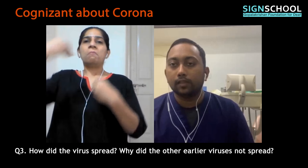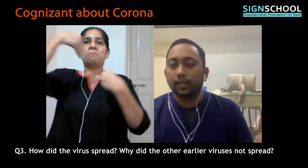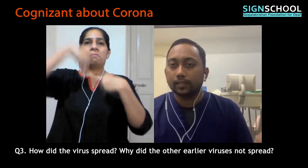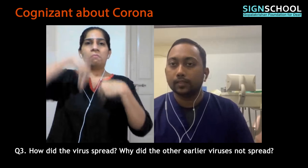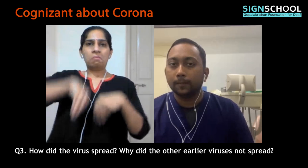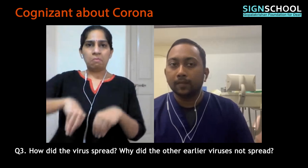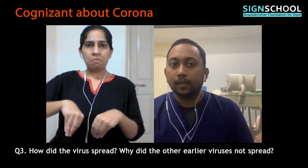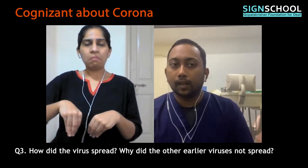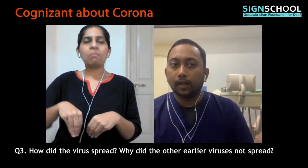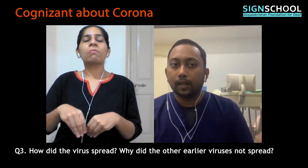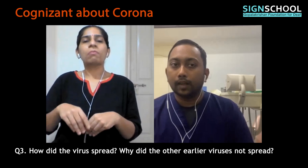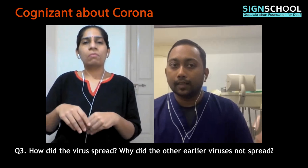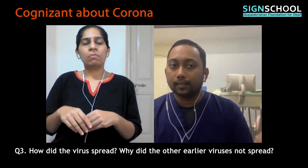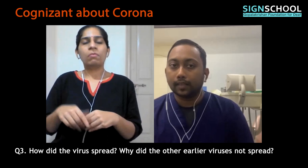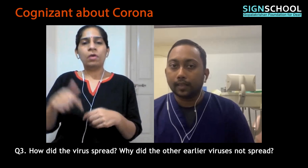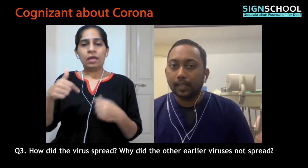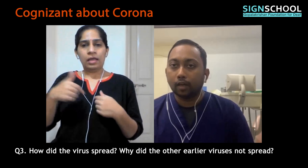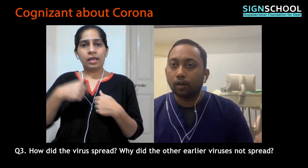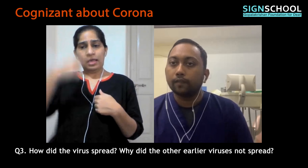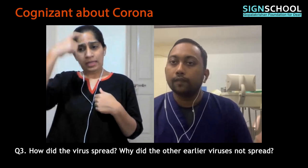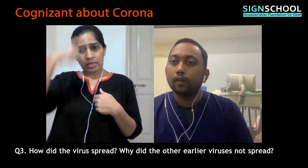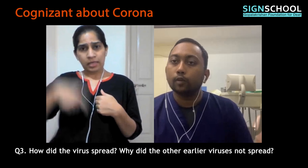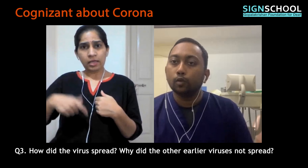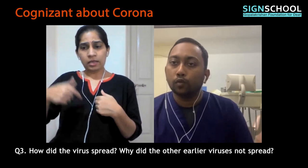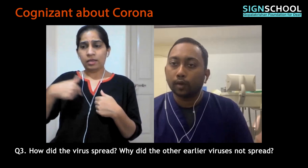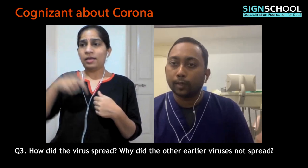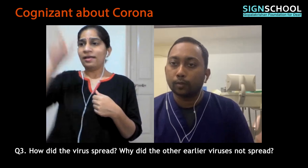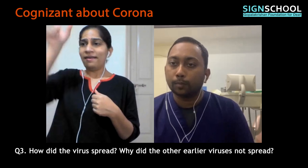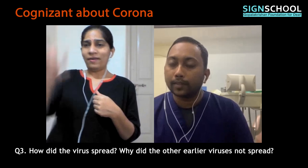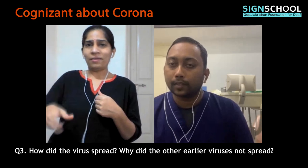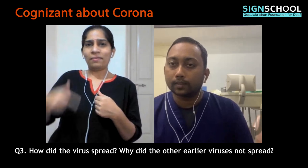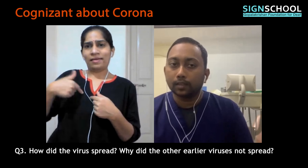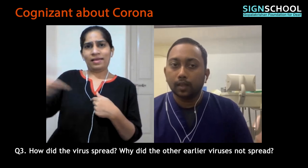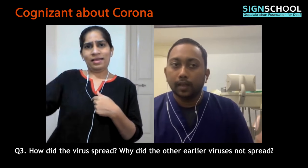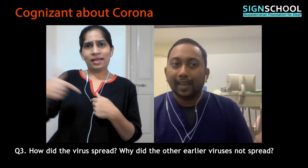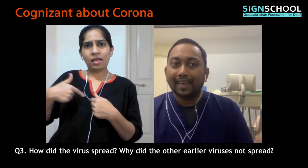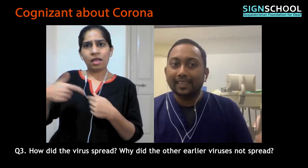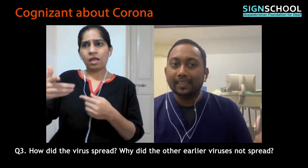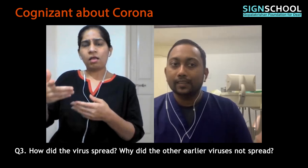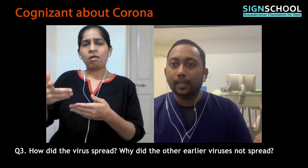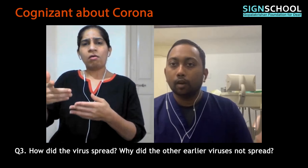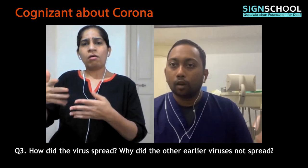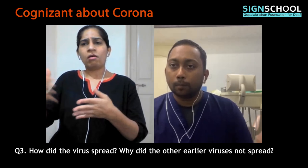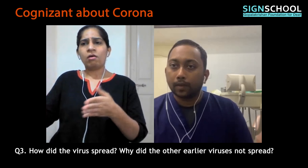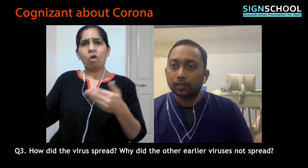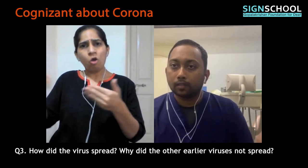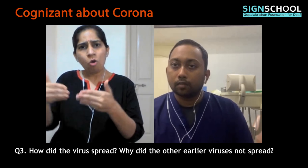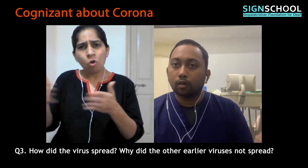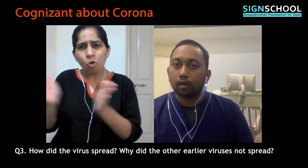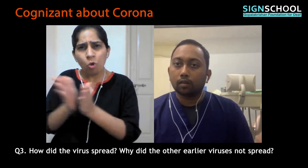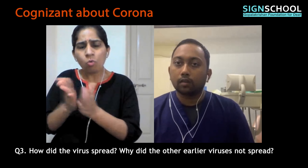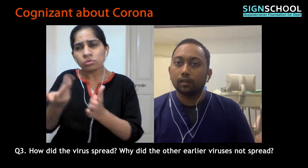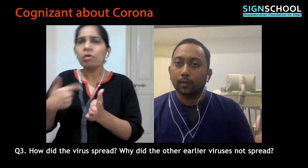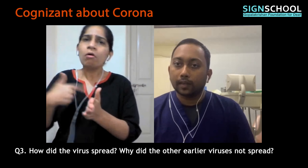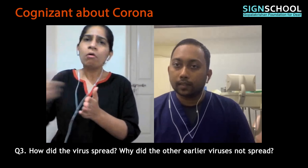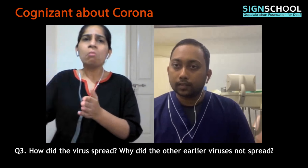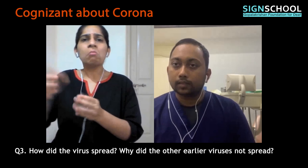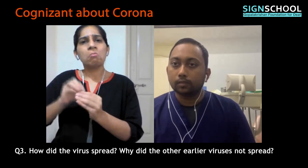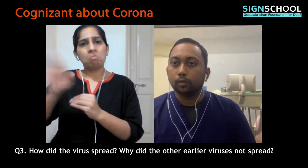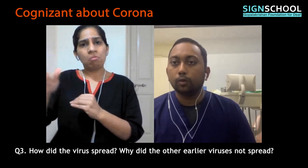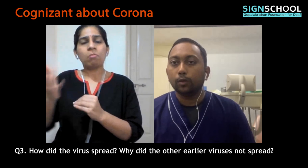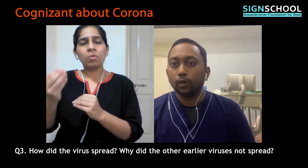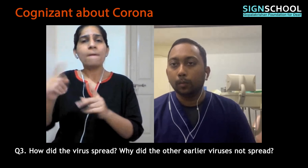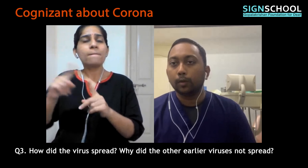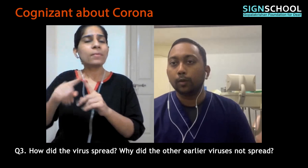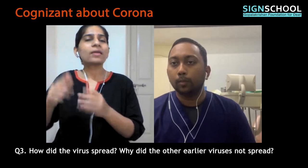was relatively less. In a study of 242 patients, 83 odd patients got the